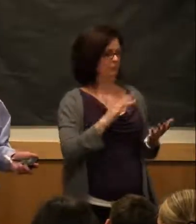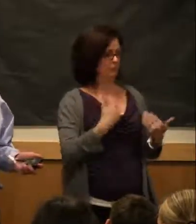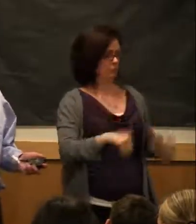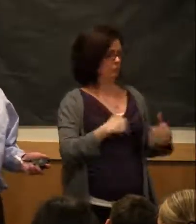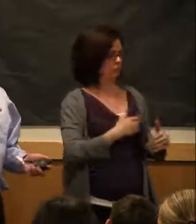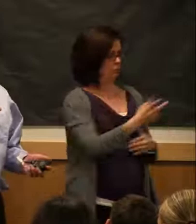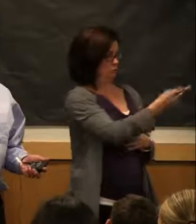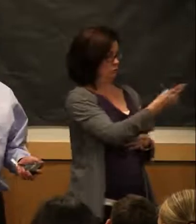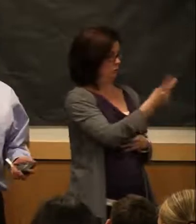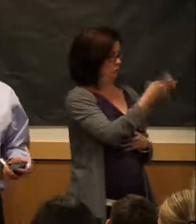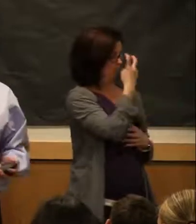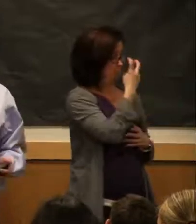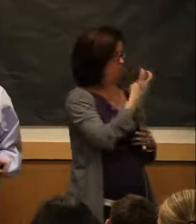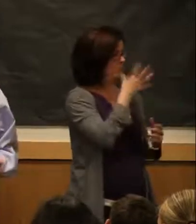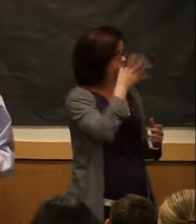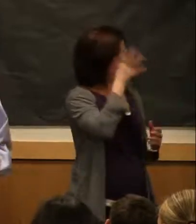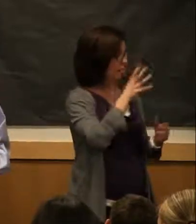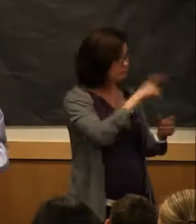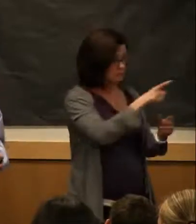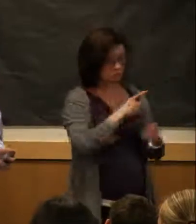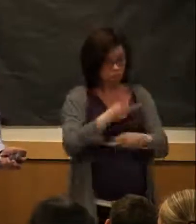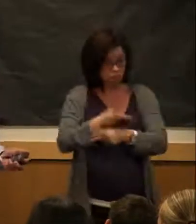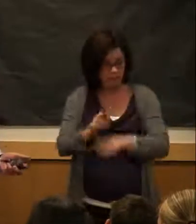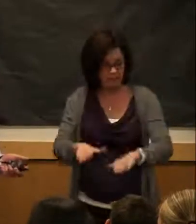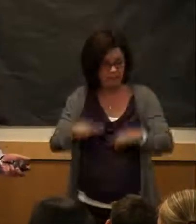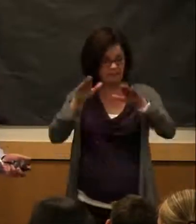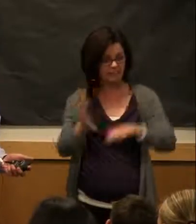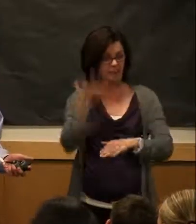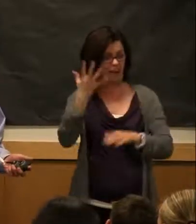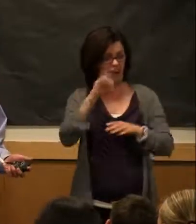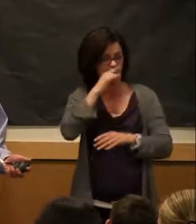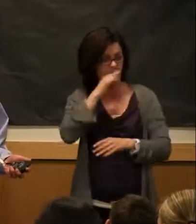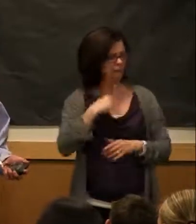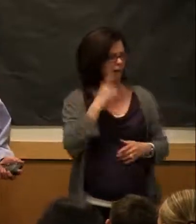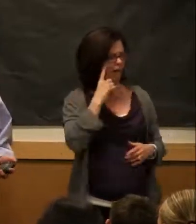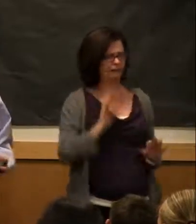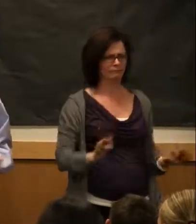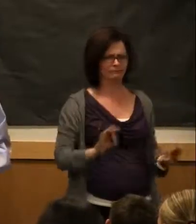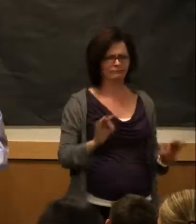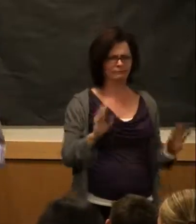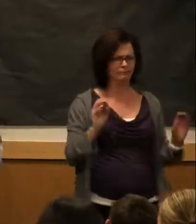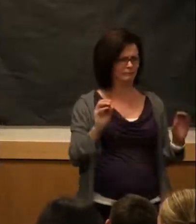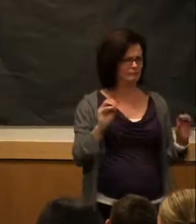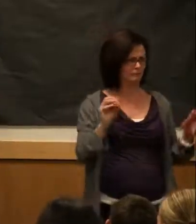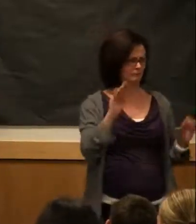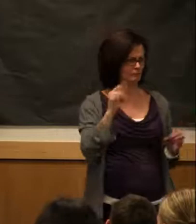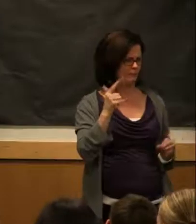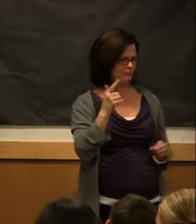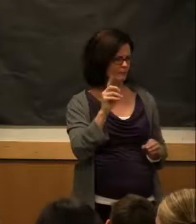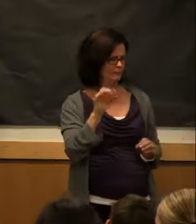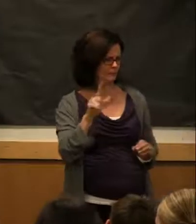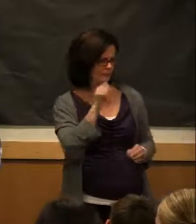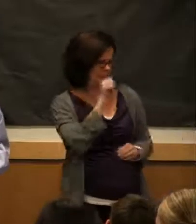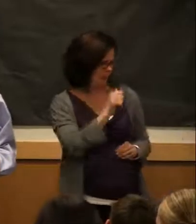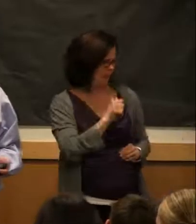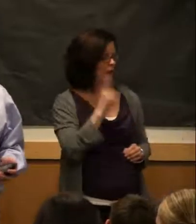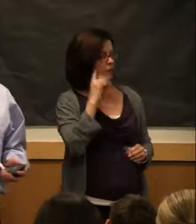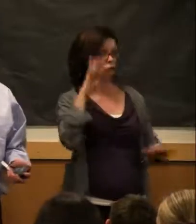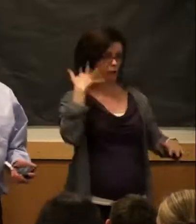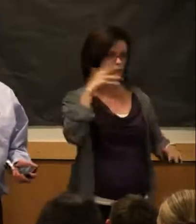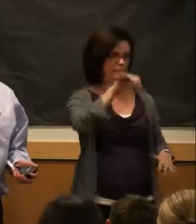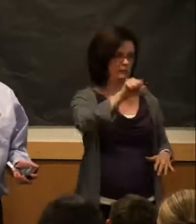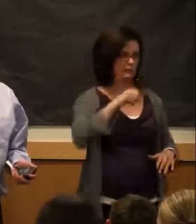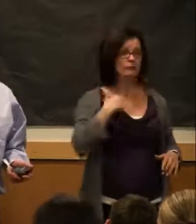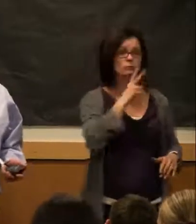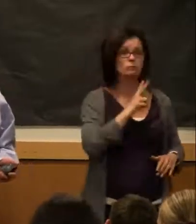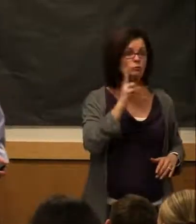2 blind parents were raising 5 kids. And I don't think it's that amazing. I think it's a little crazy sometimes. I have